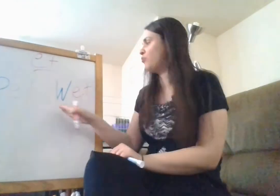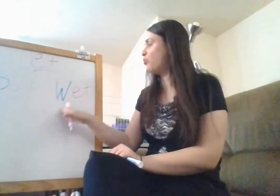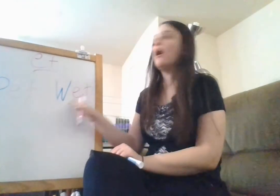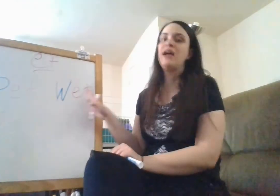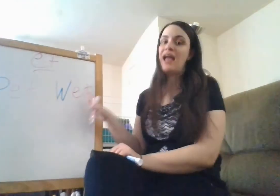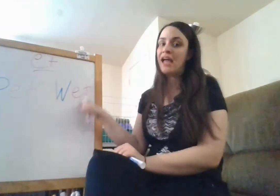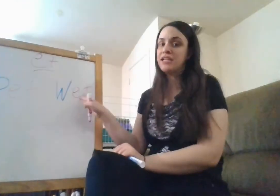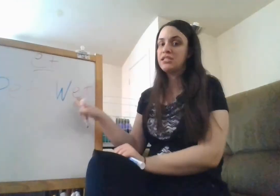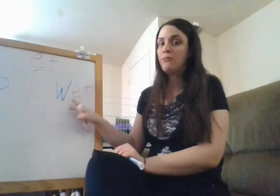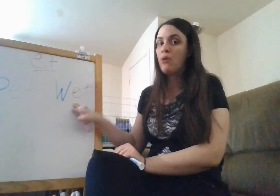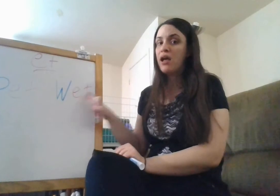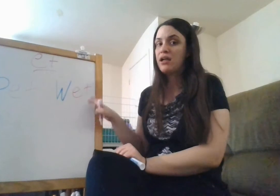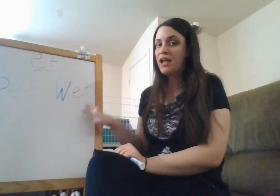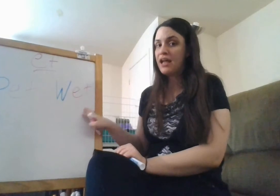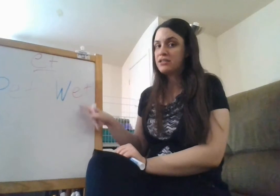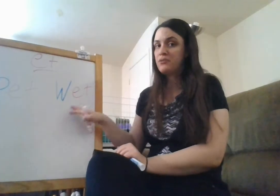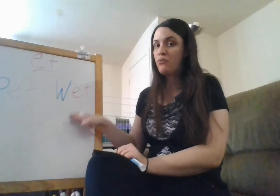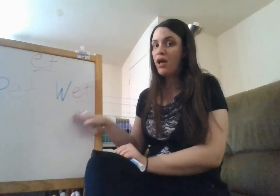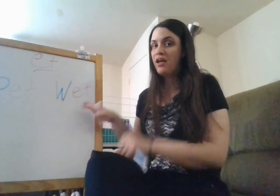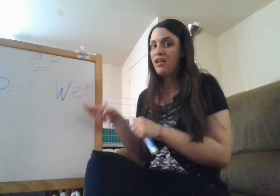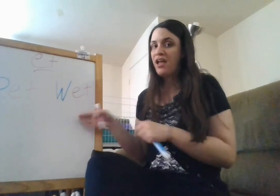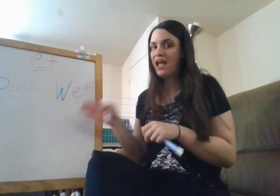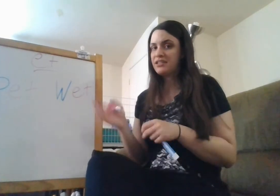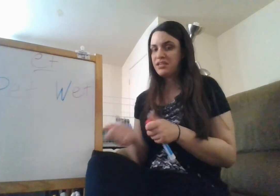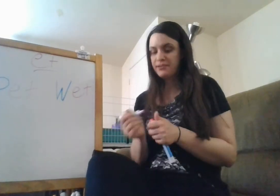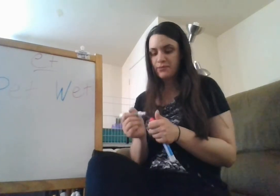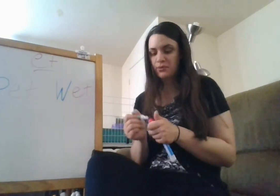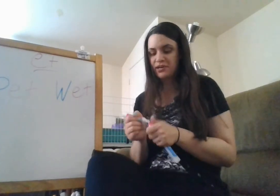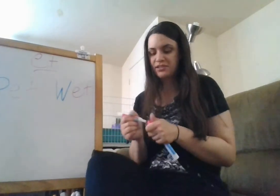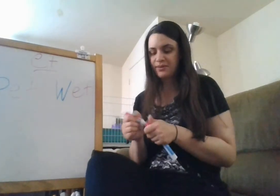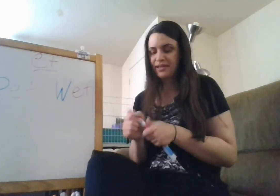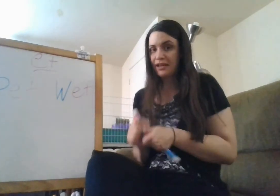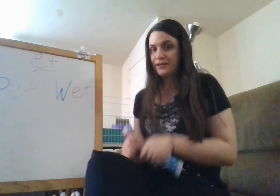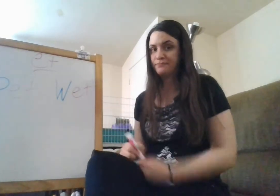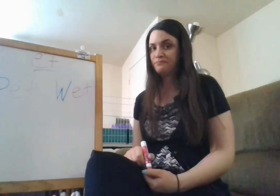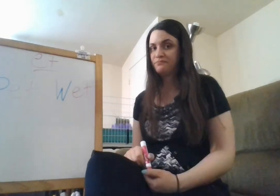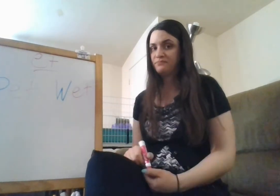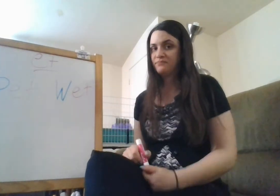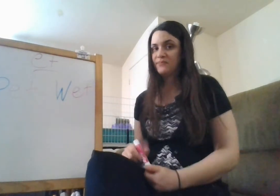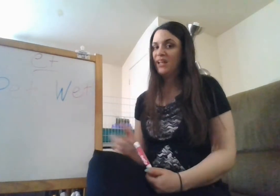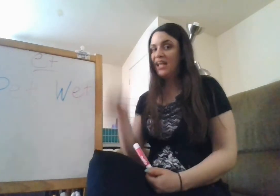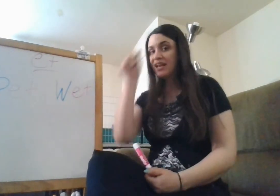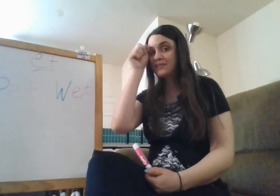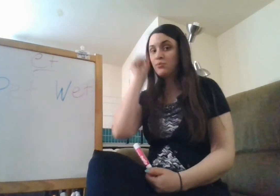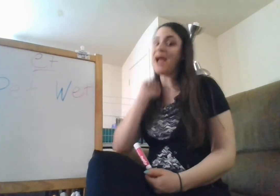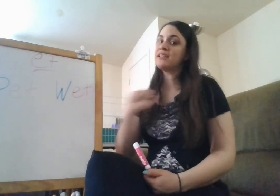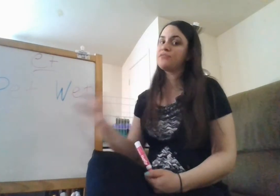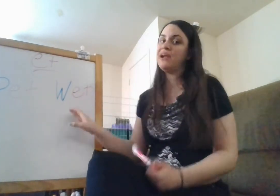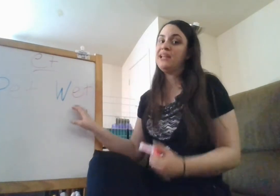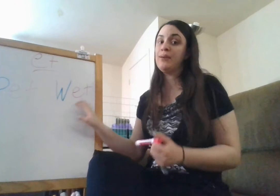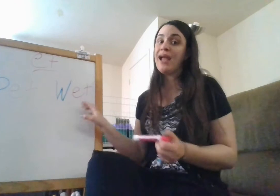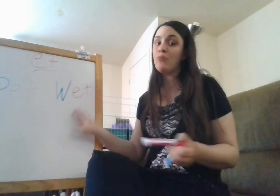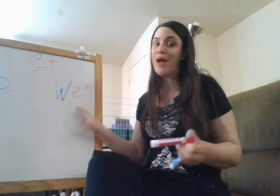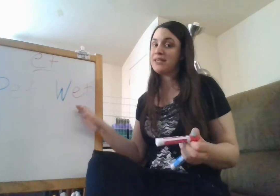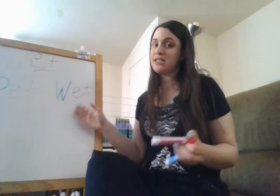wah, at, wah, at, wah, at. What word do we hear? It is wet, right? Like we get wet in